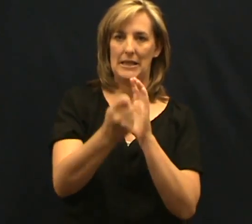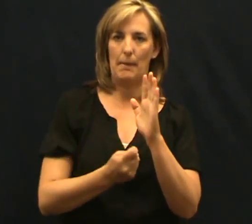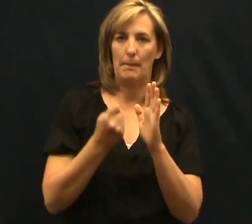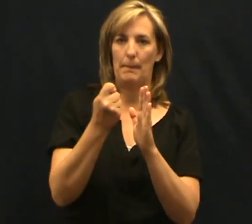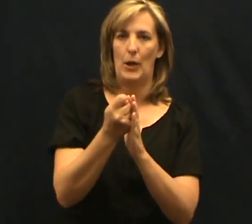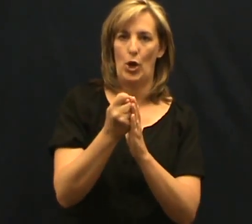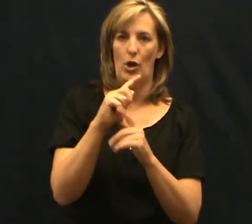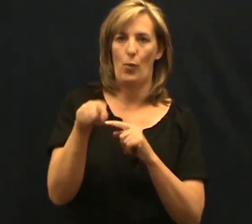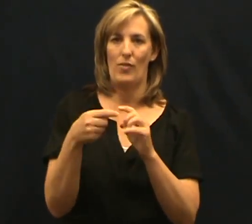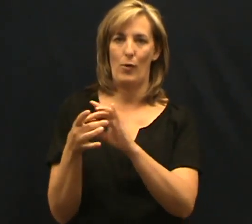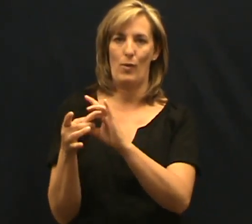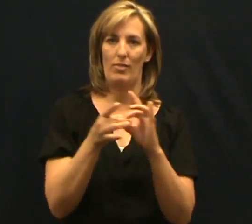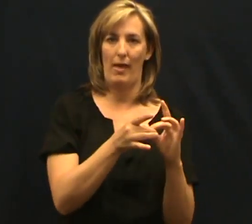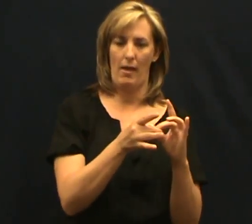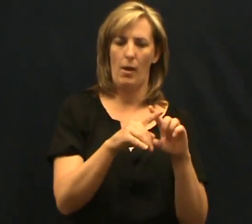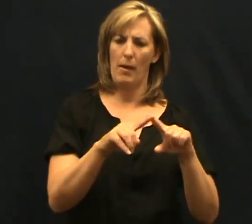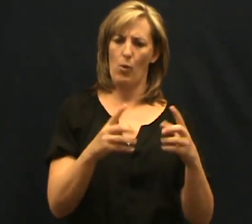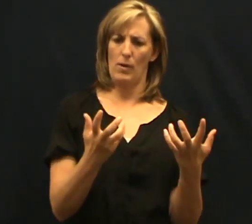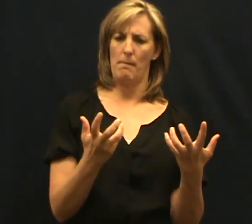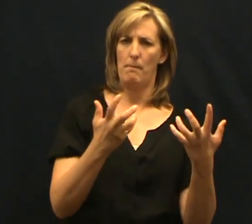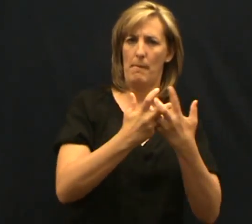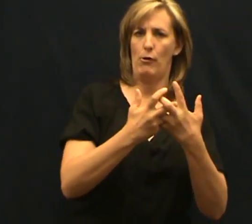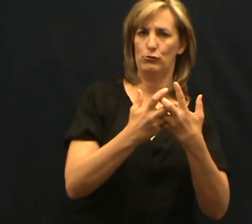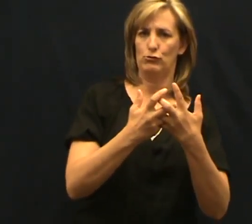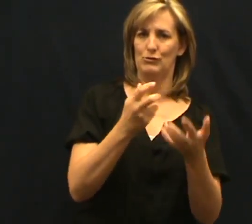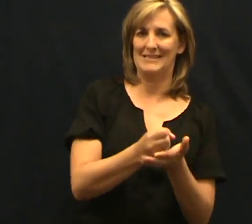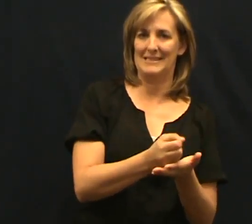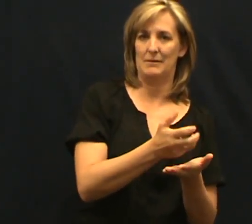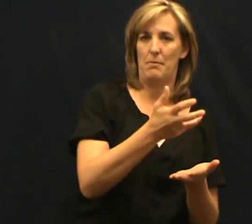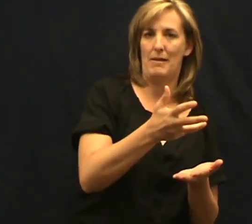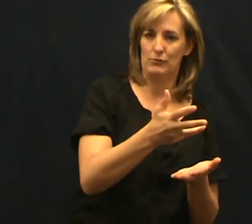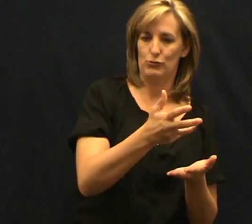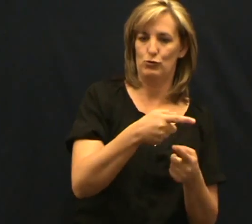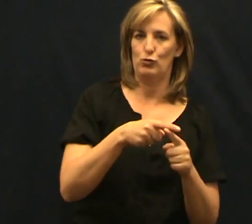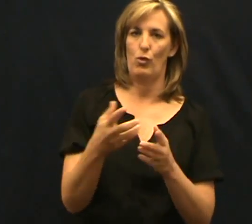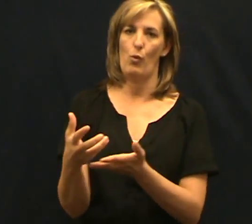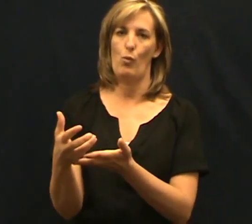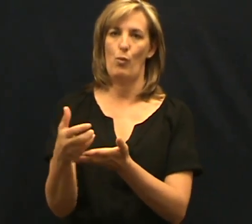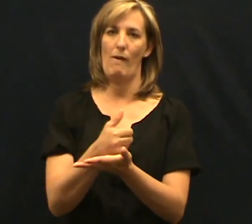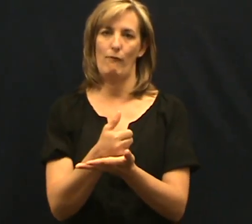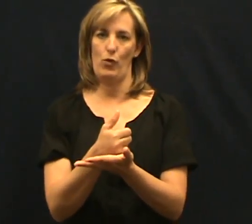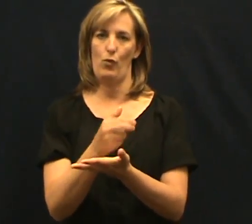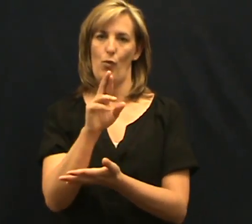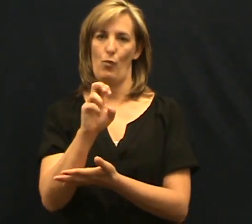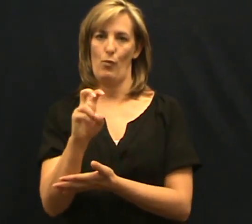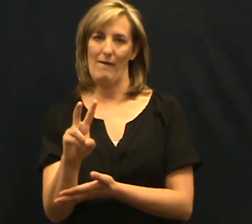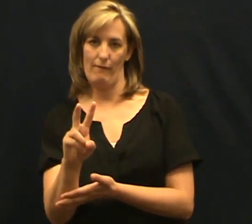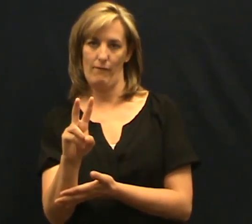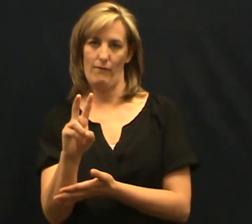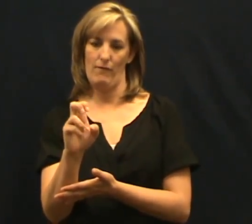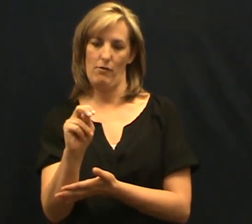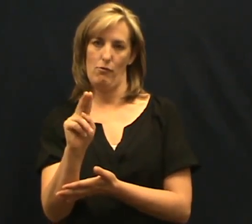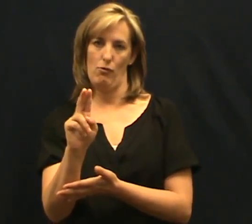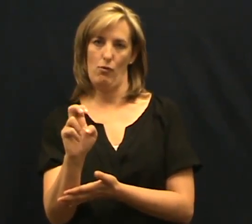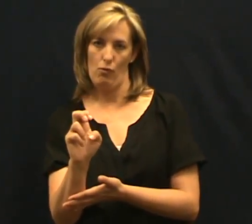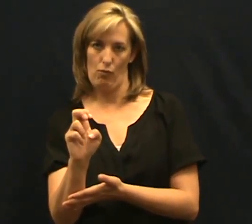expenses to the revenues that they help earn. And one other way to put that is that expenses are recorded